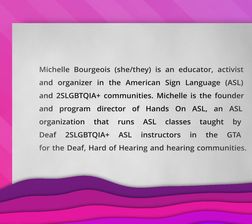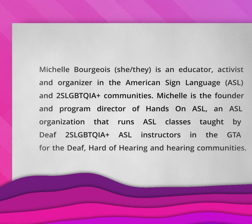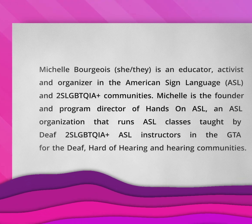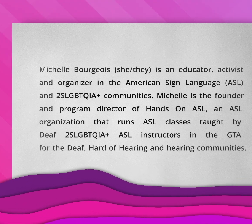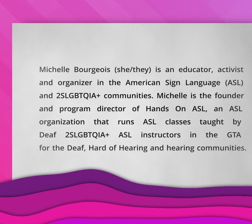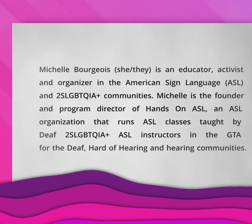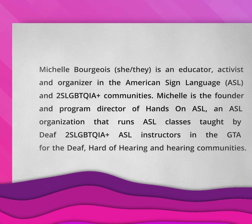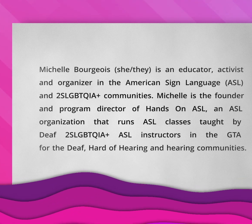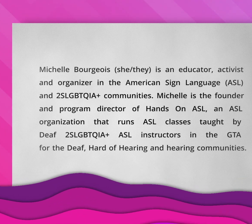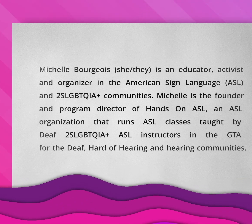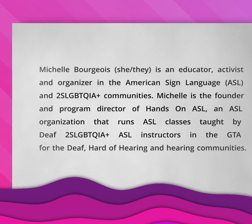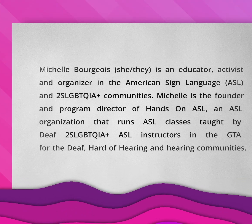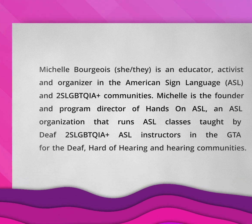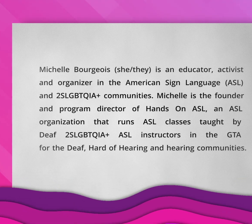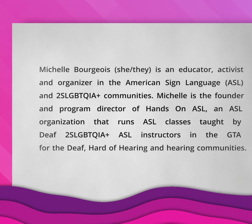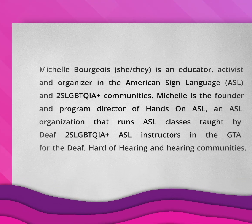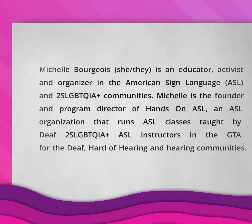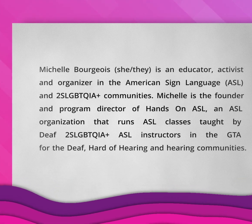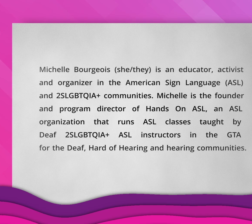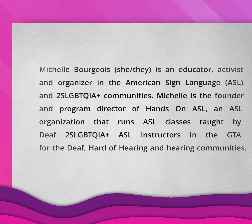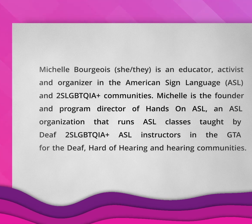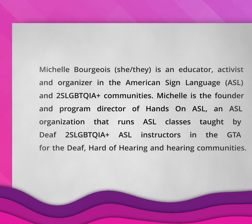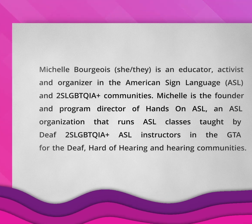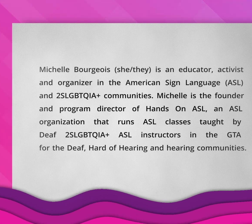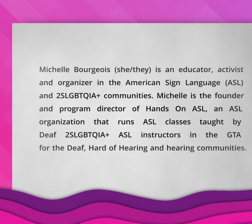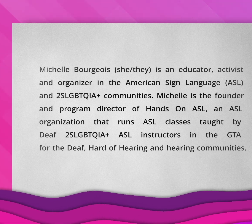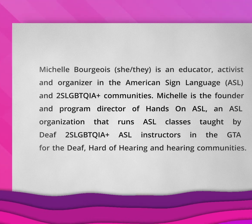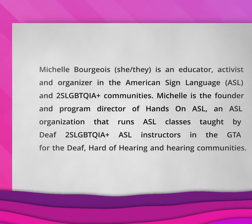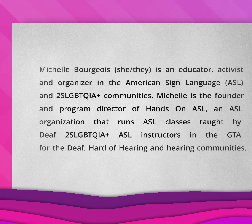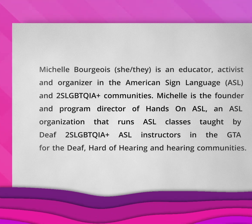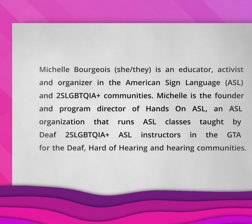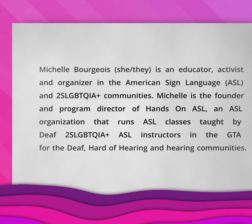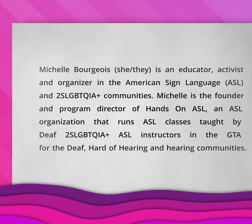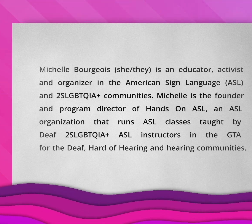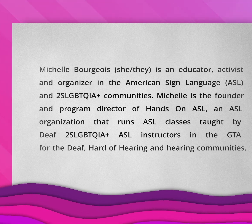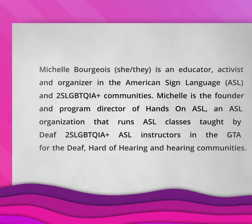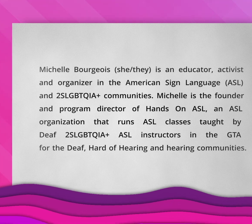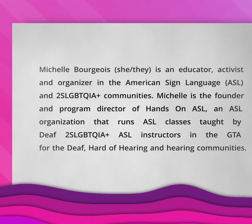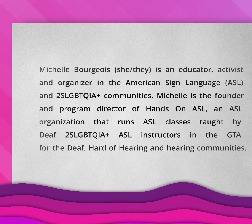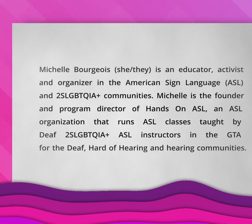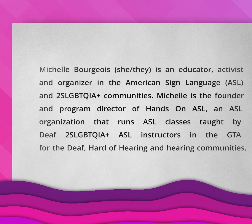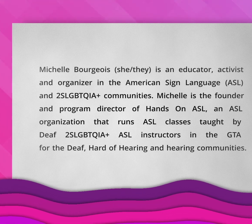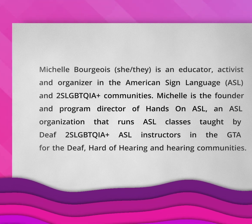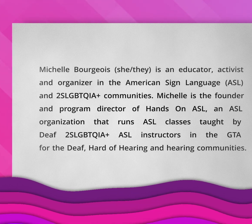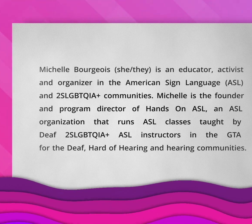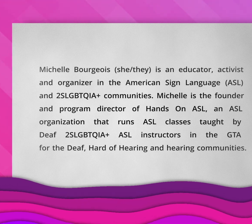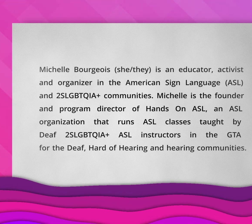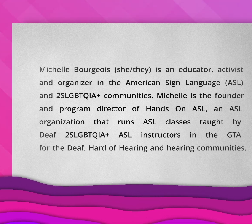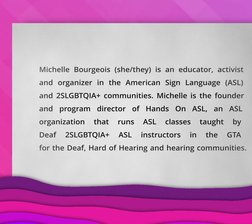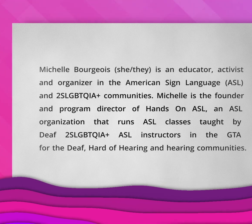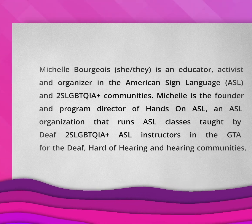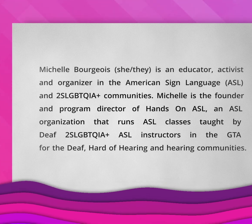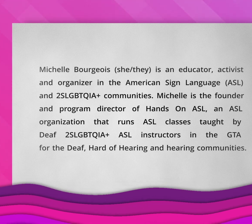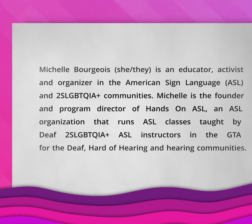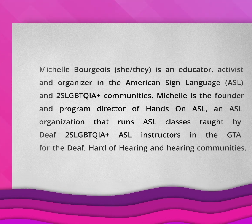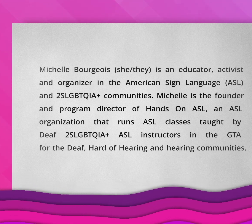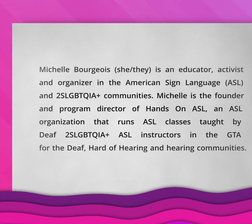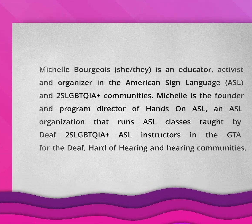Bourgeois, she/they, is an educator, activist and organizer in the American Sign Language, ASL, and 2S